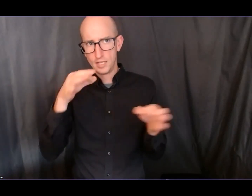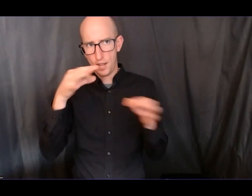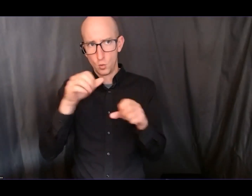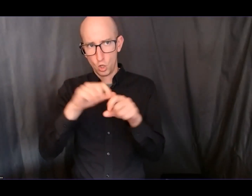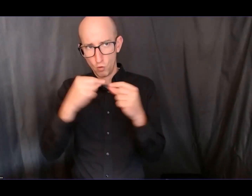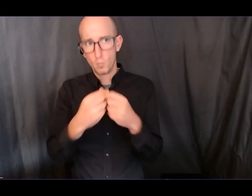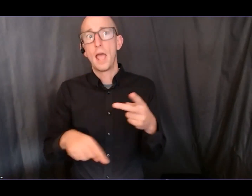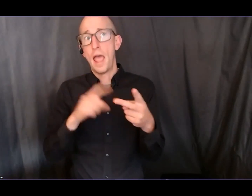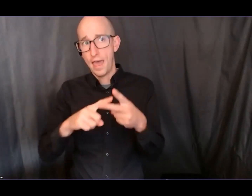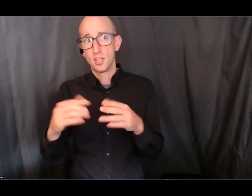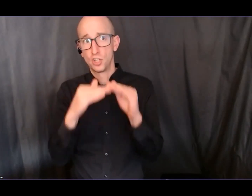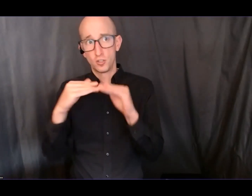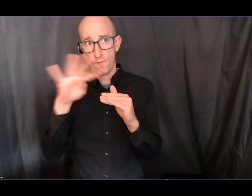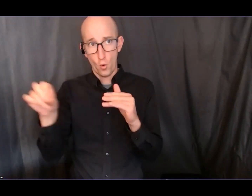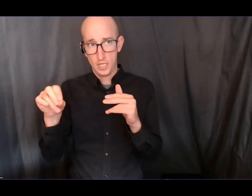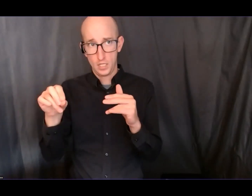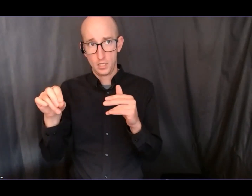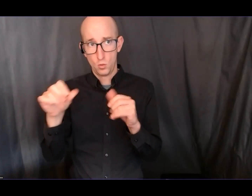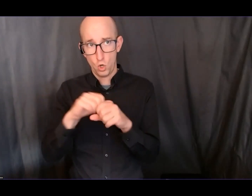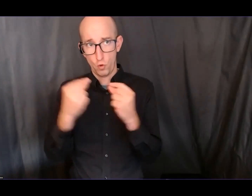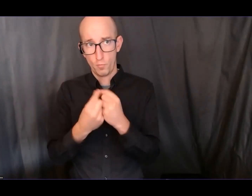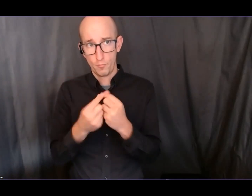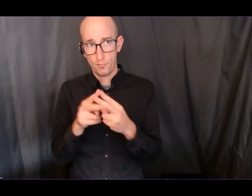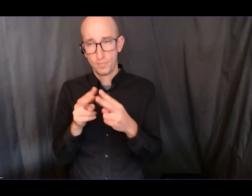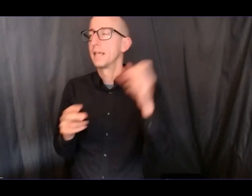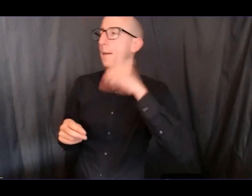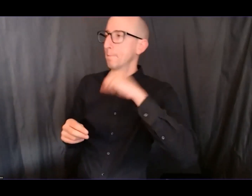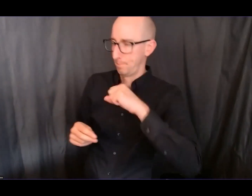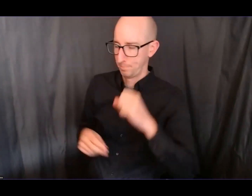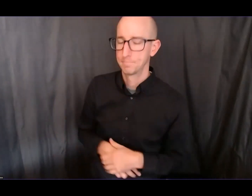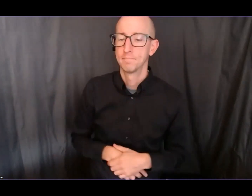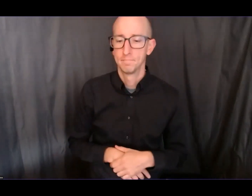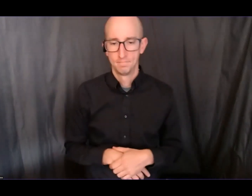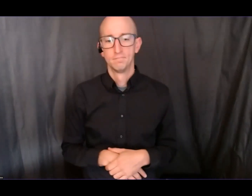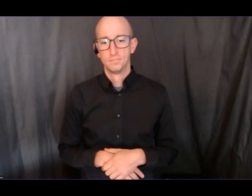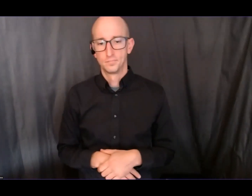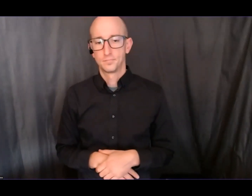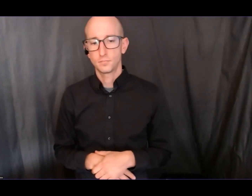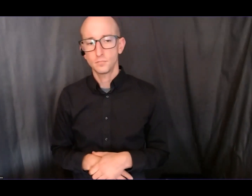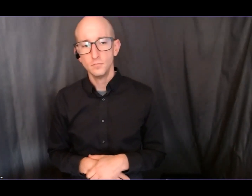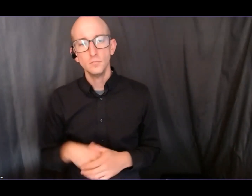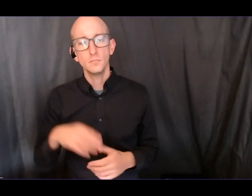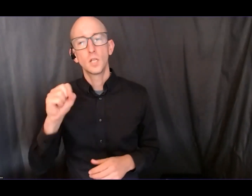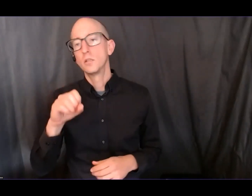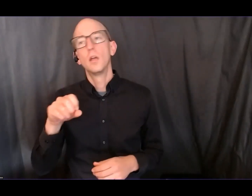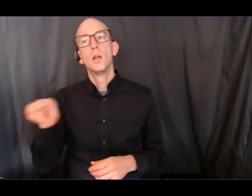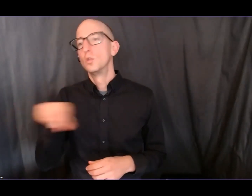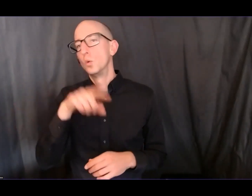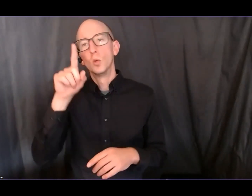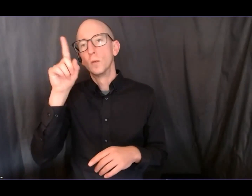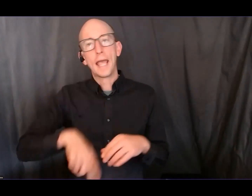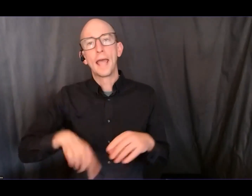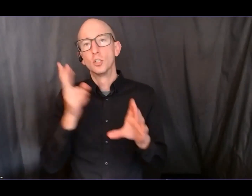Justice 40? Yep. Is that what you're suggesting? Okay. Yep. And so you can't all go to both,